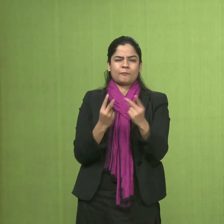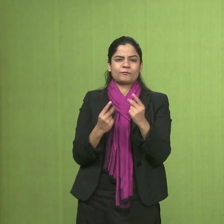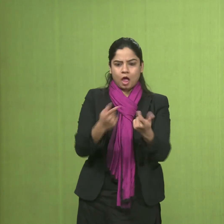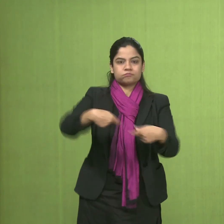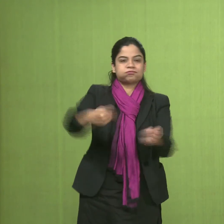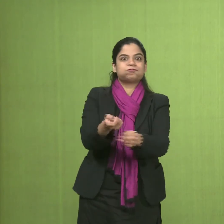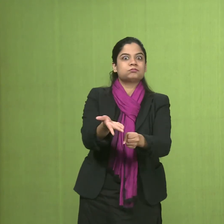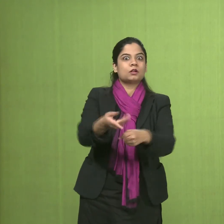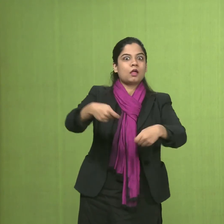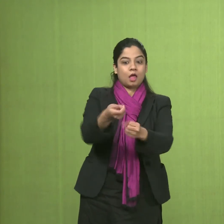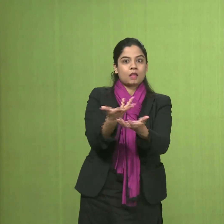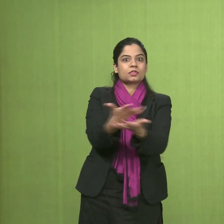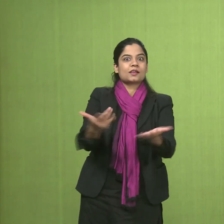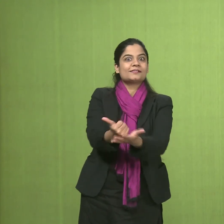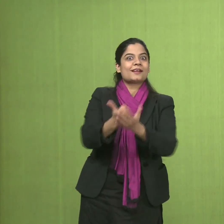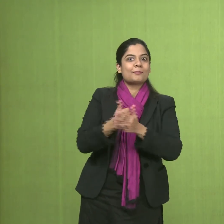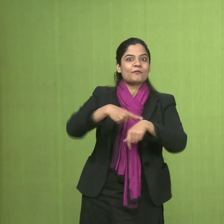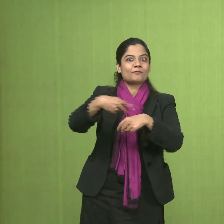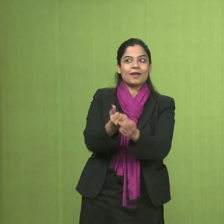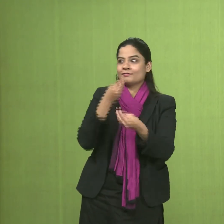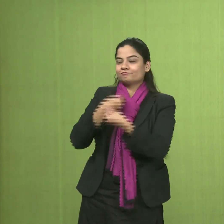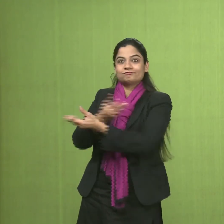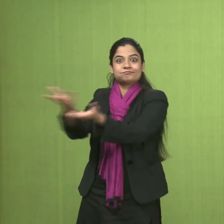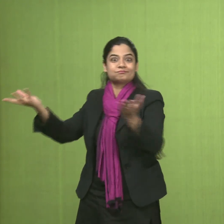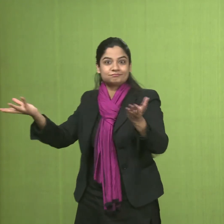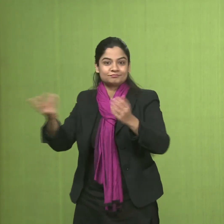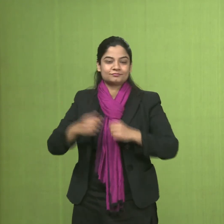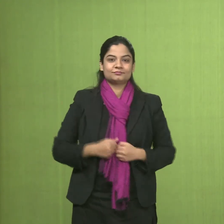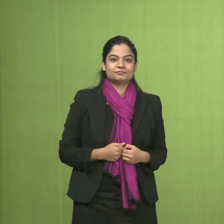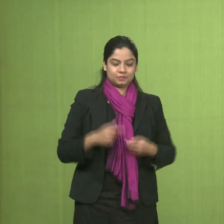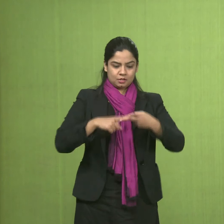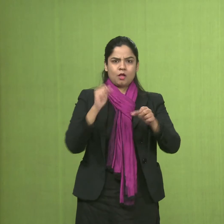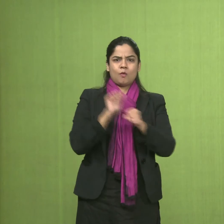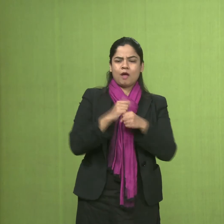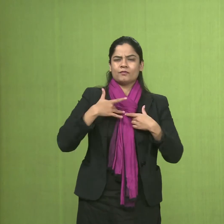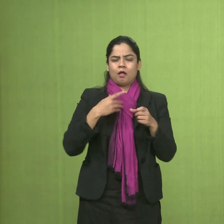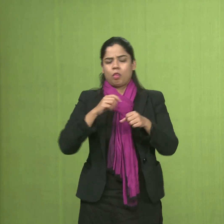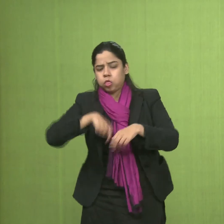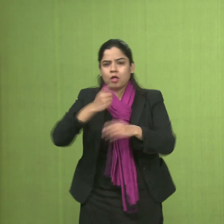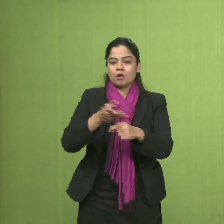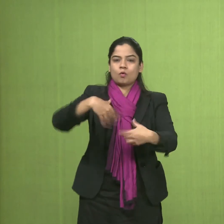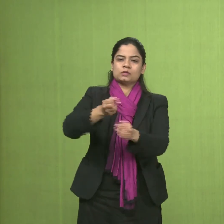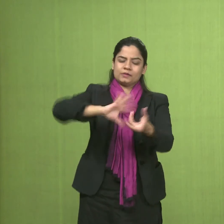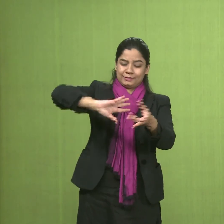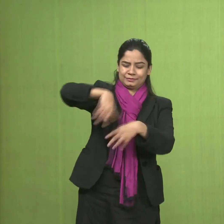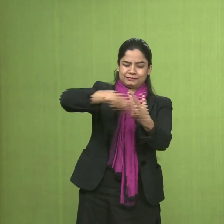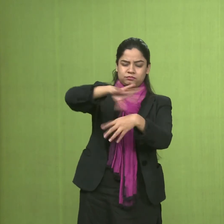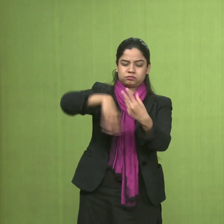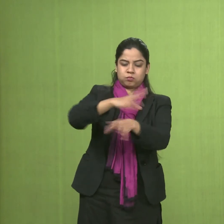eat quickly, then it can really cook the food very quickly. You can do that. You don't need a lot of effort